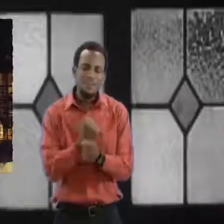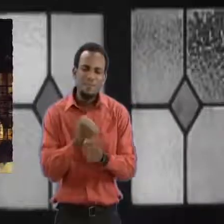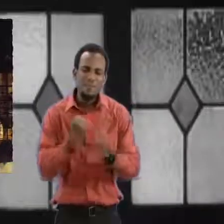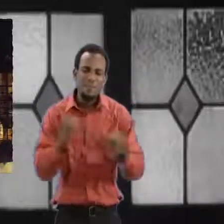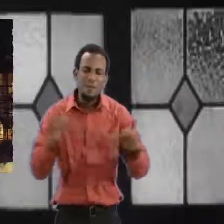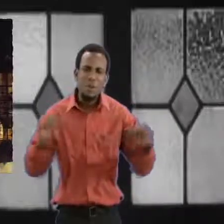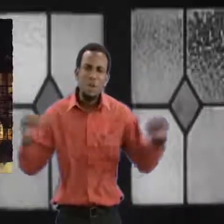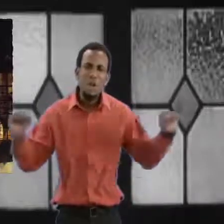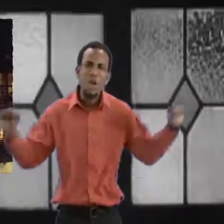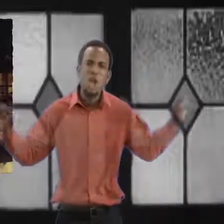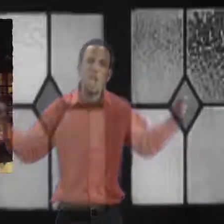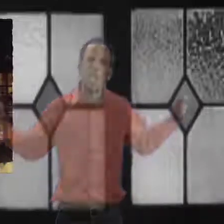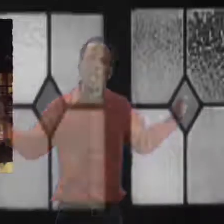Freedom.